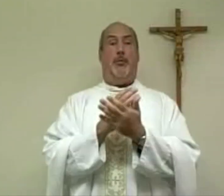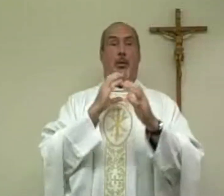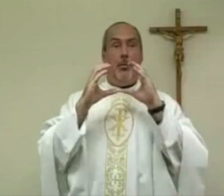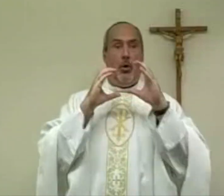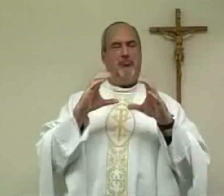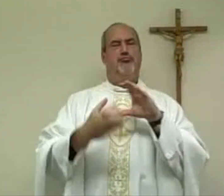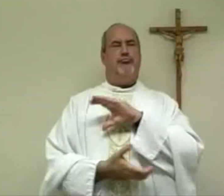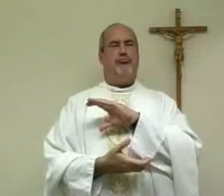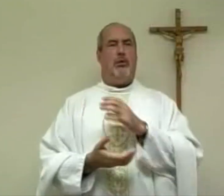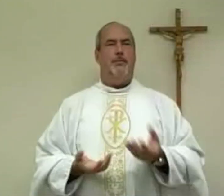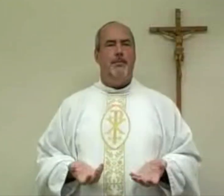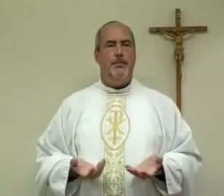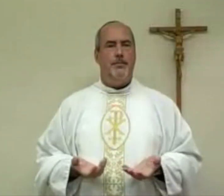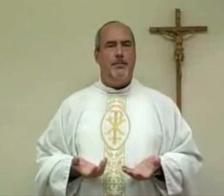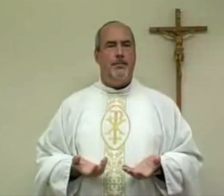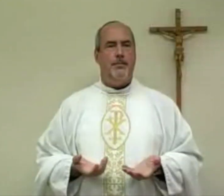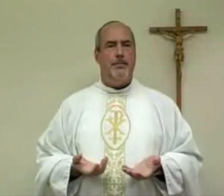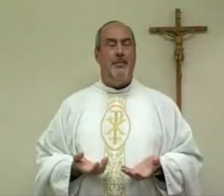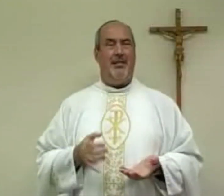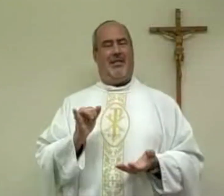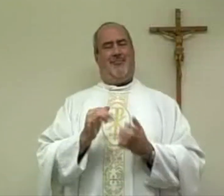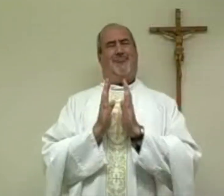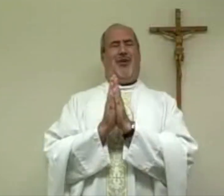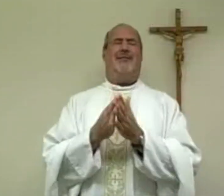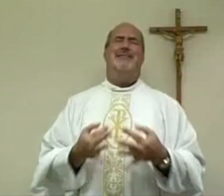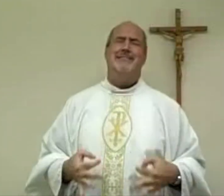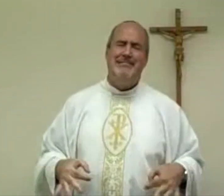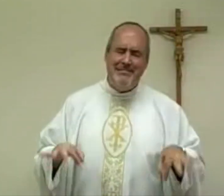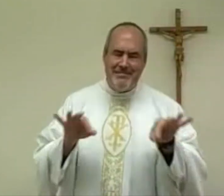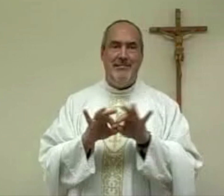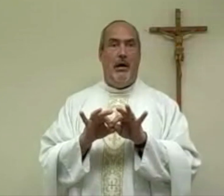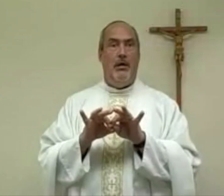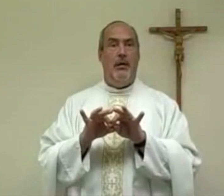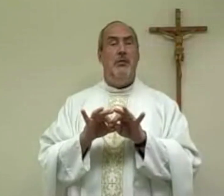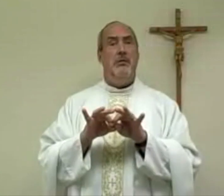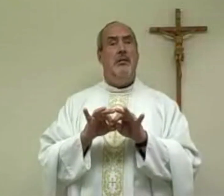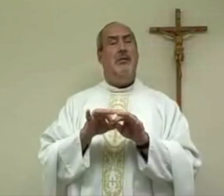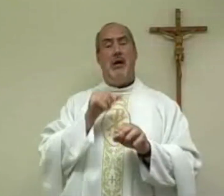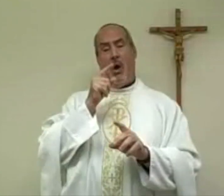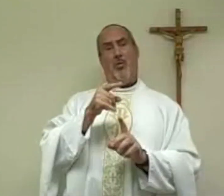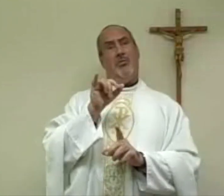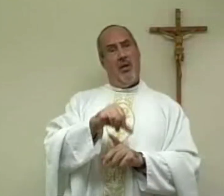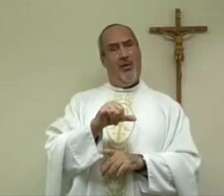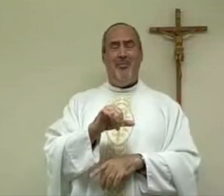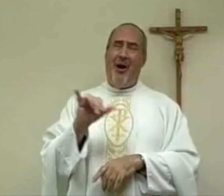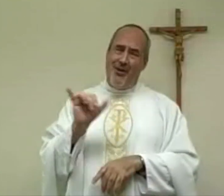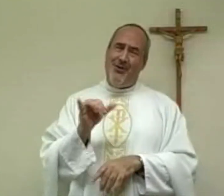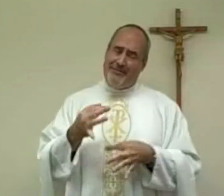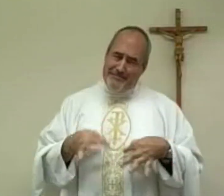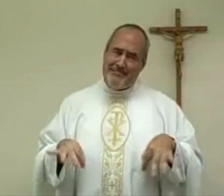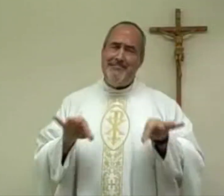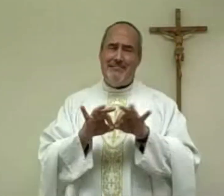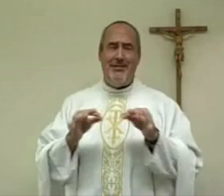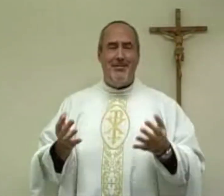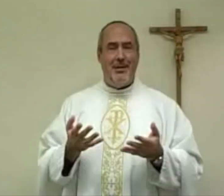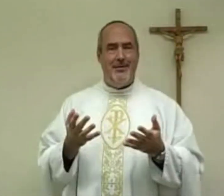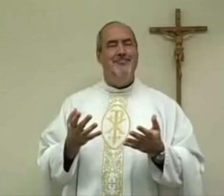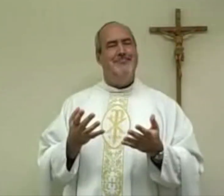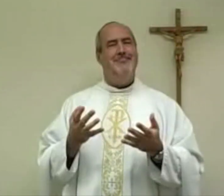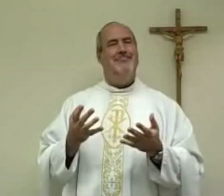other and they're connected. And if not, then they wouldn't be good friends. And it's the same with God.